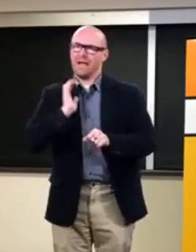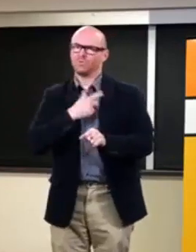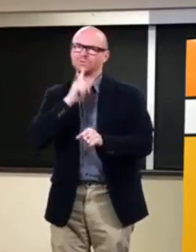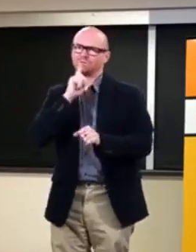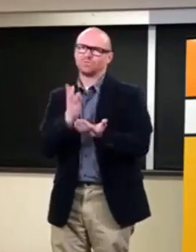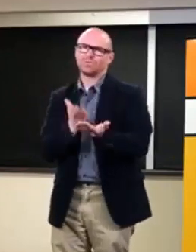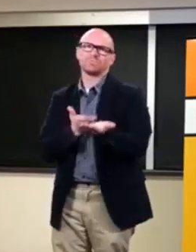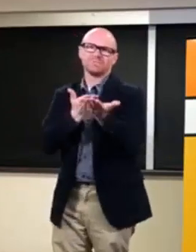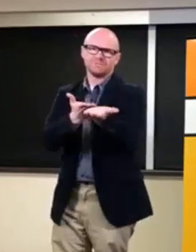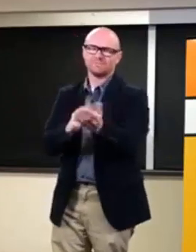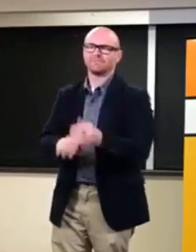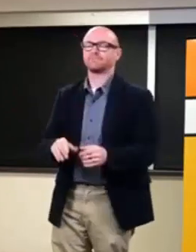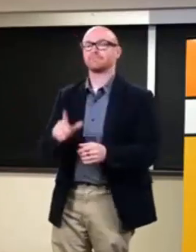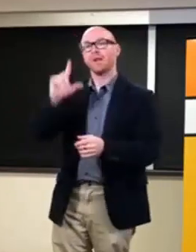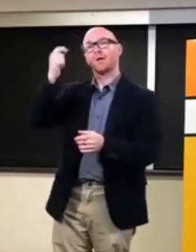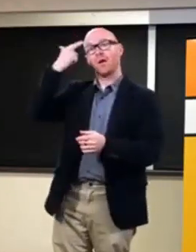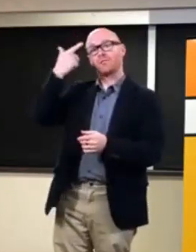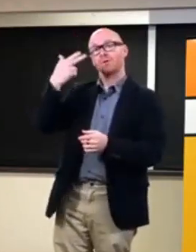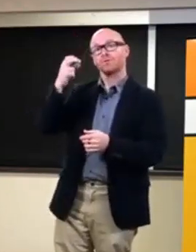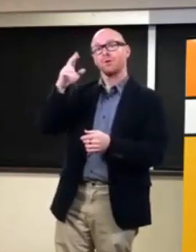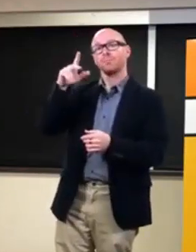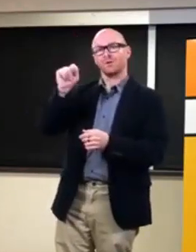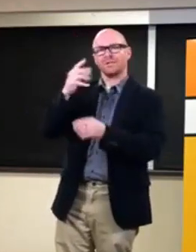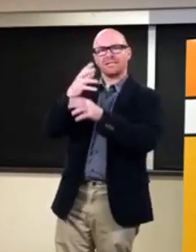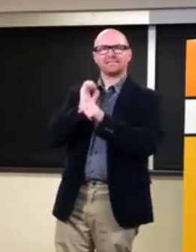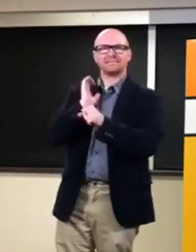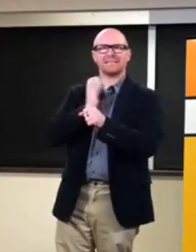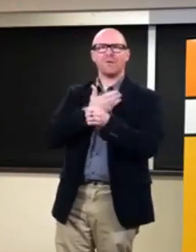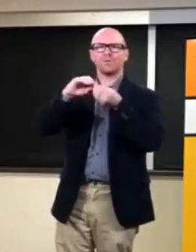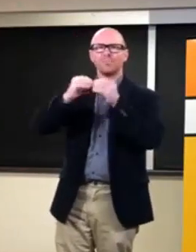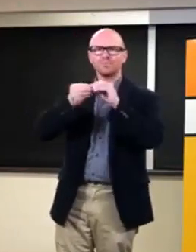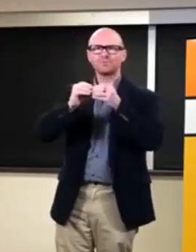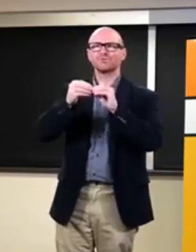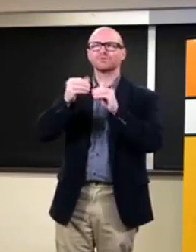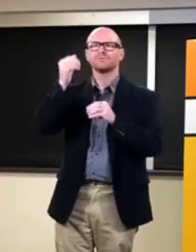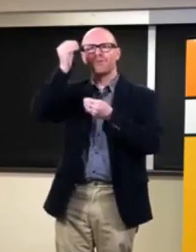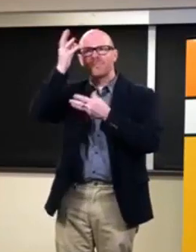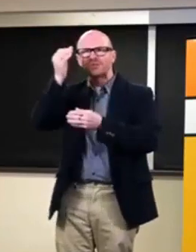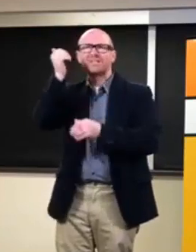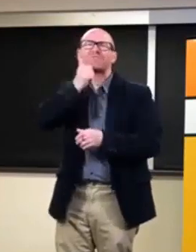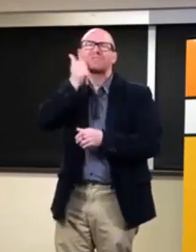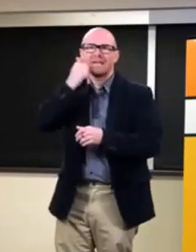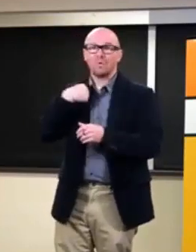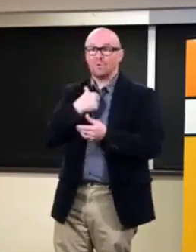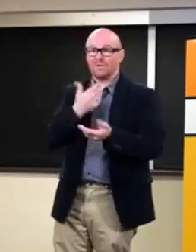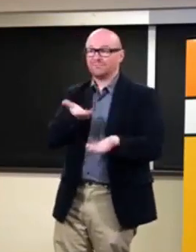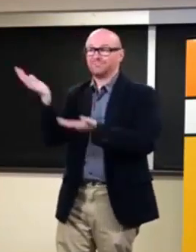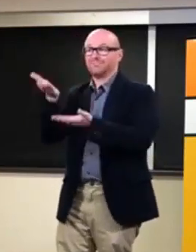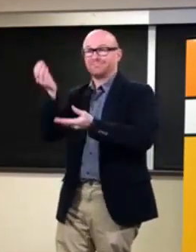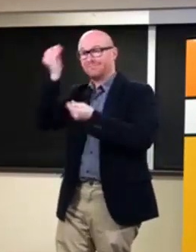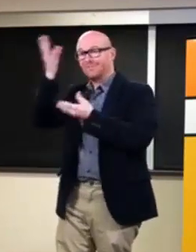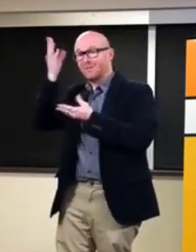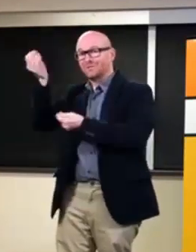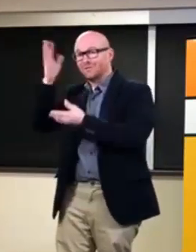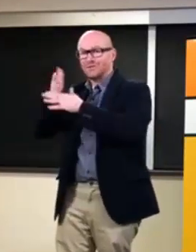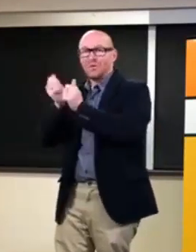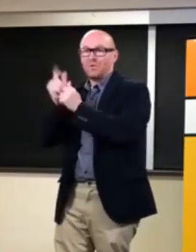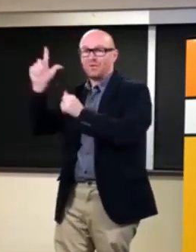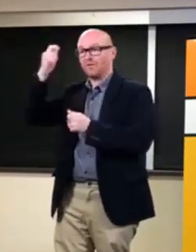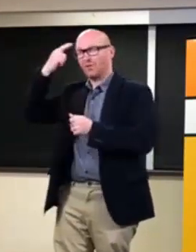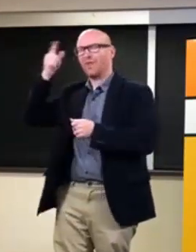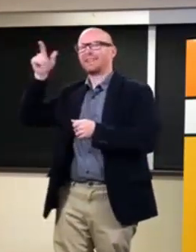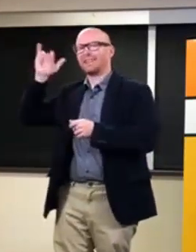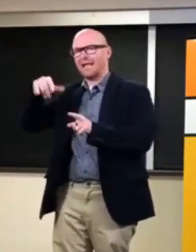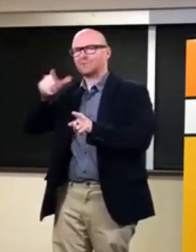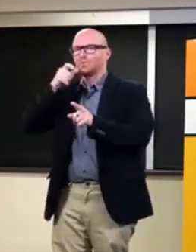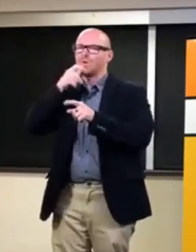constantly updating Governor Herbert with the latest data and recommendations. And if he chooses to make changes in the directive and make it an order, he